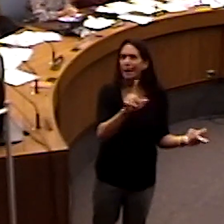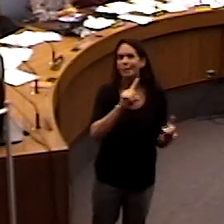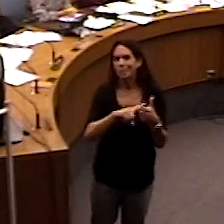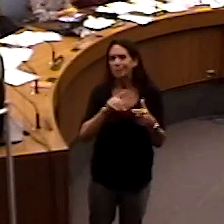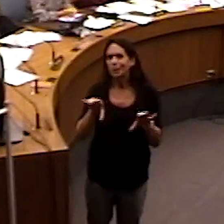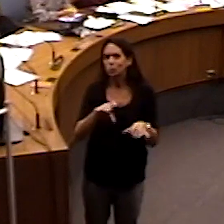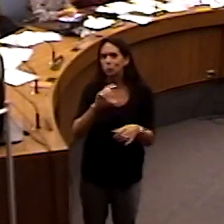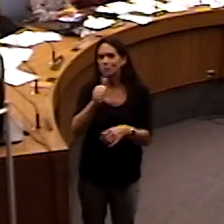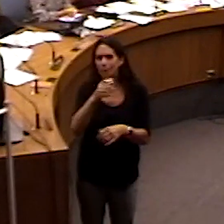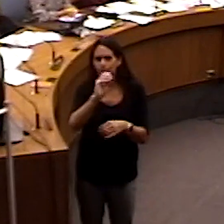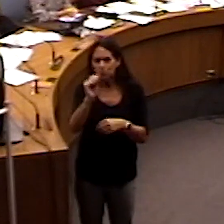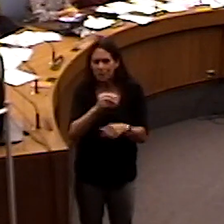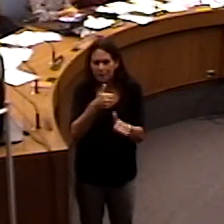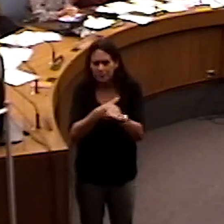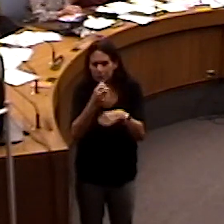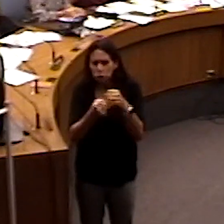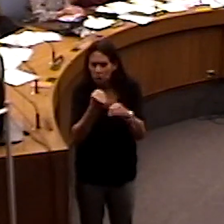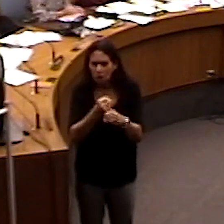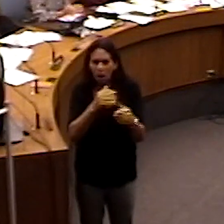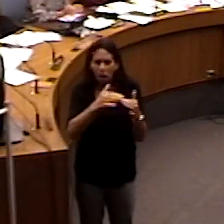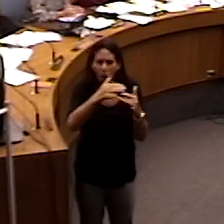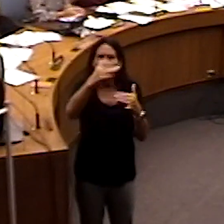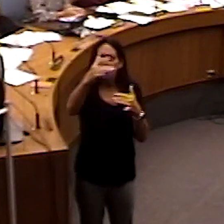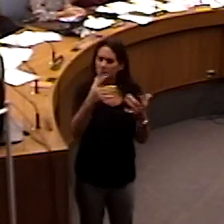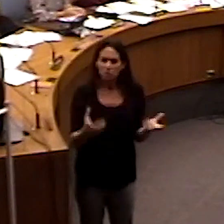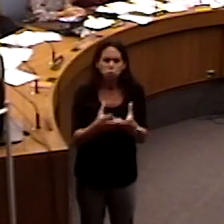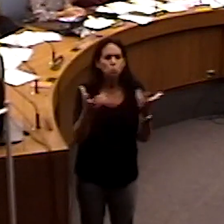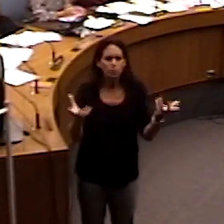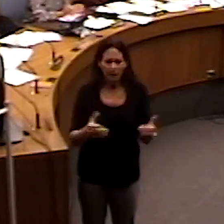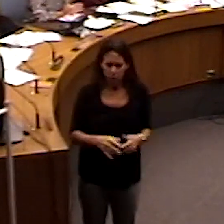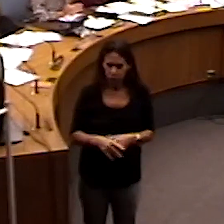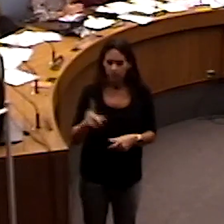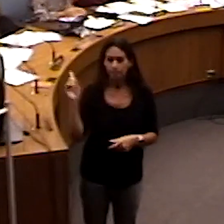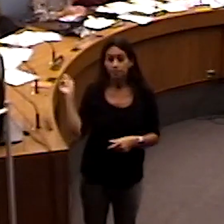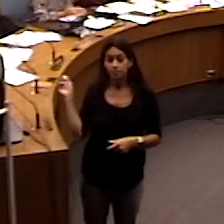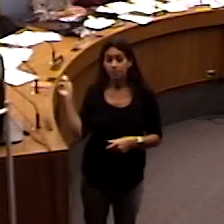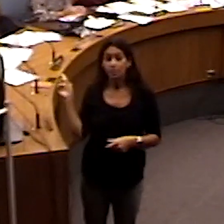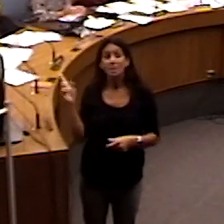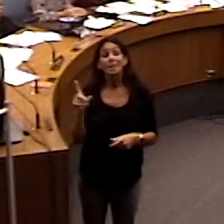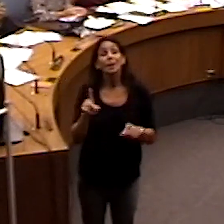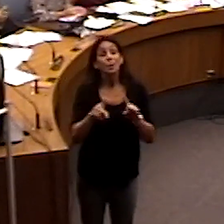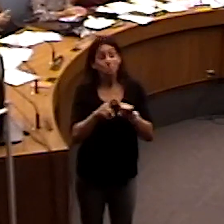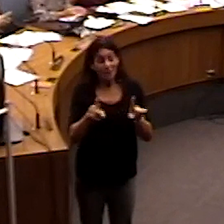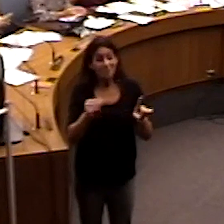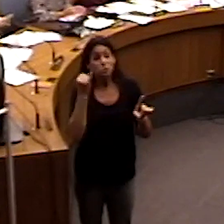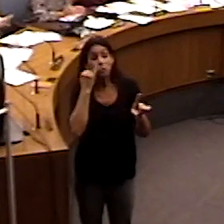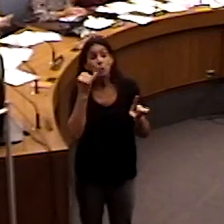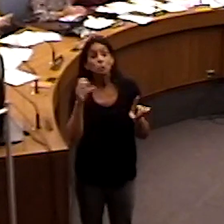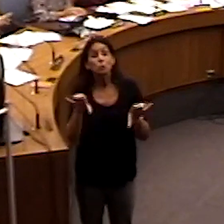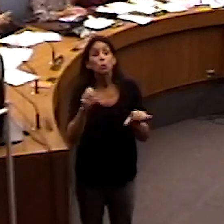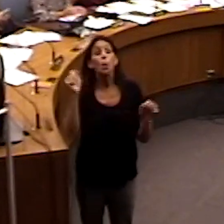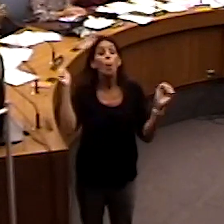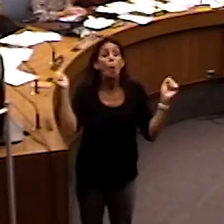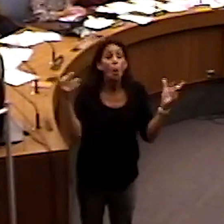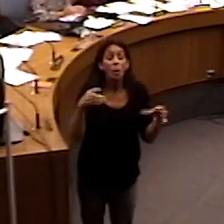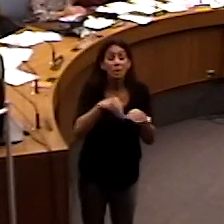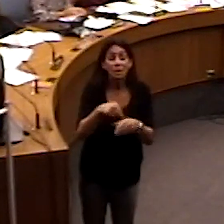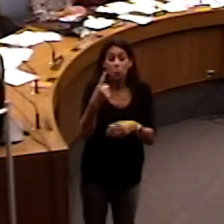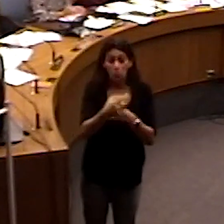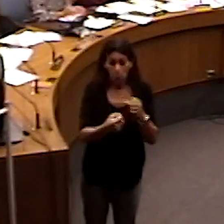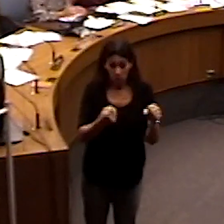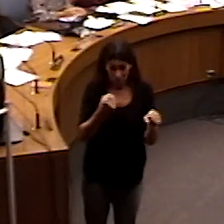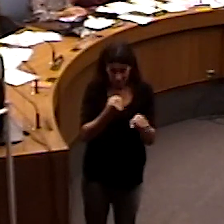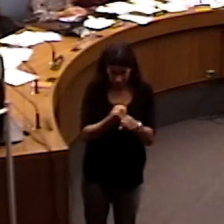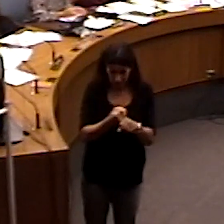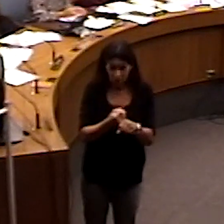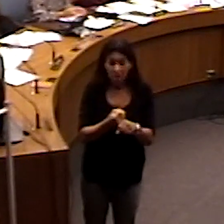228. And the only saving grace in that is if they did it all in 1 year, they would assess you the capital